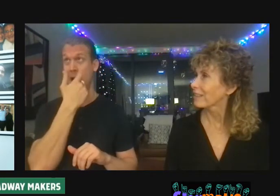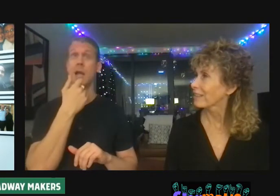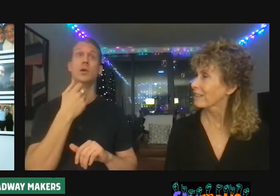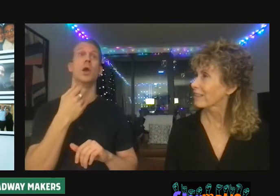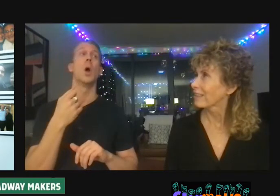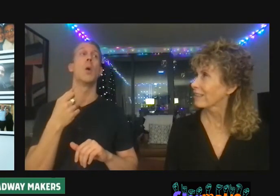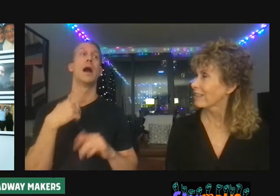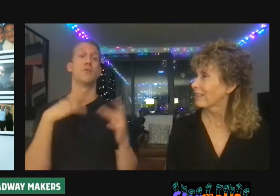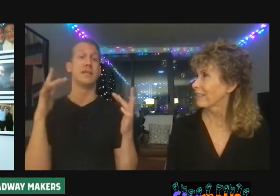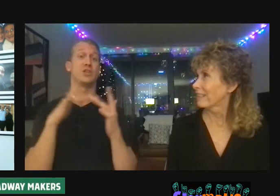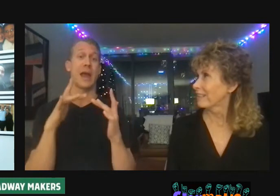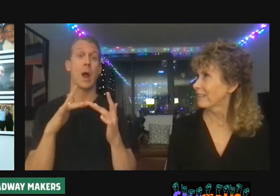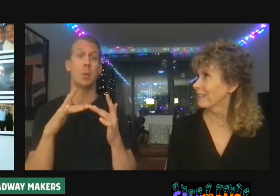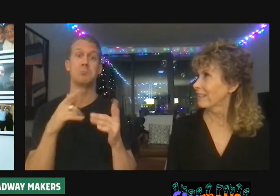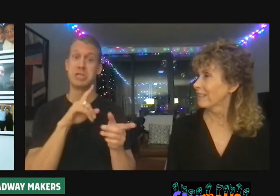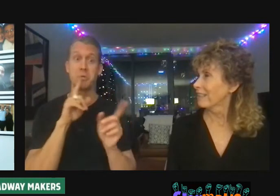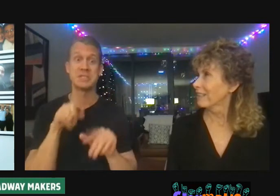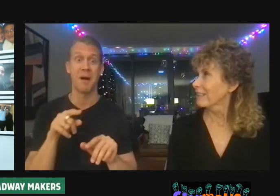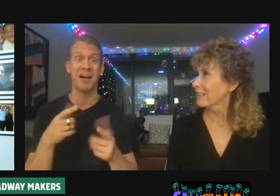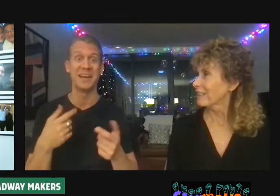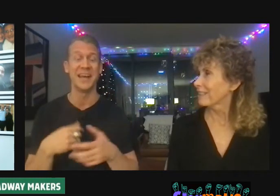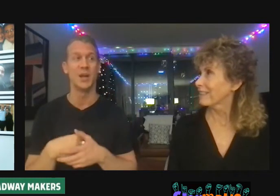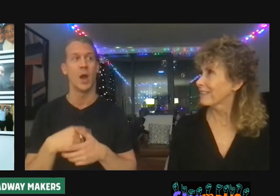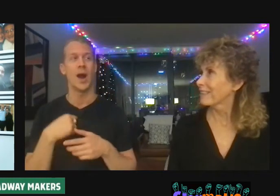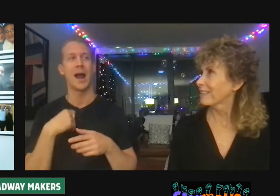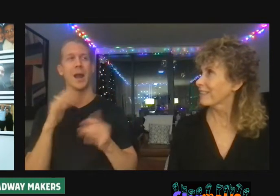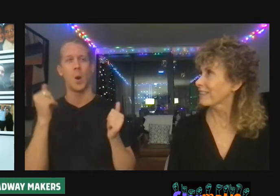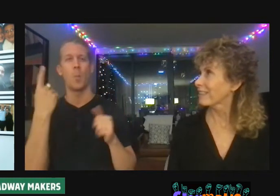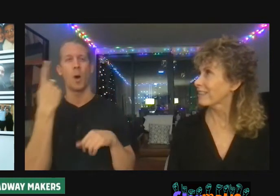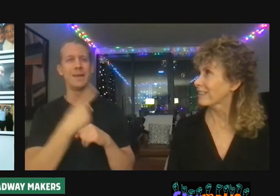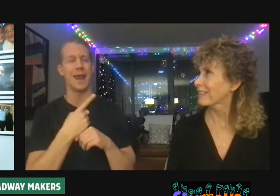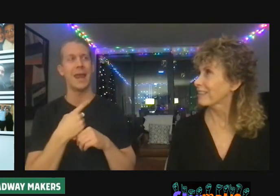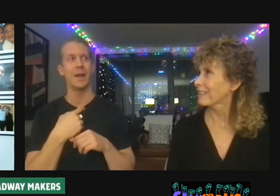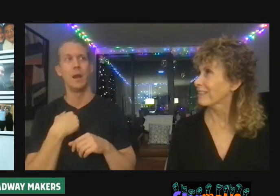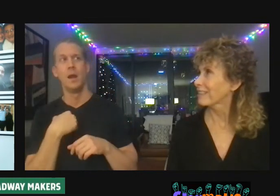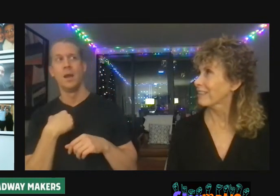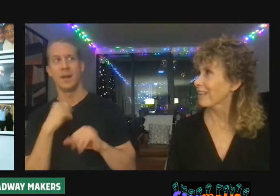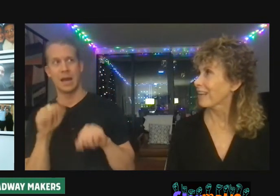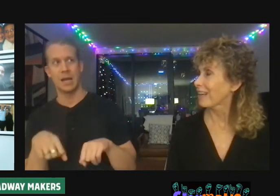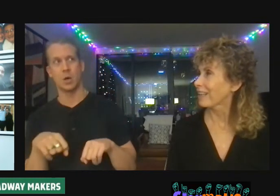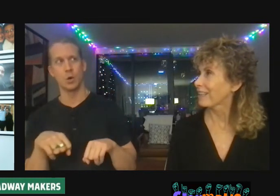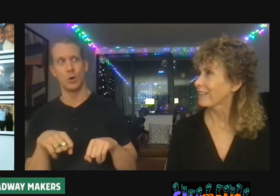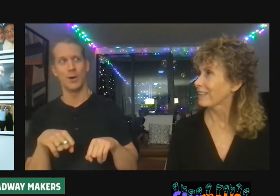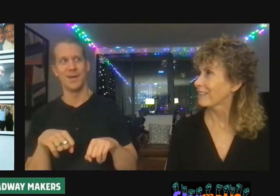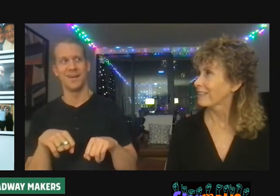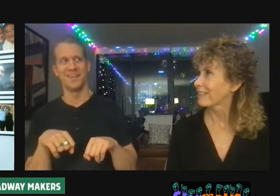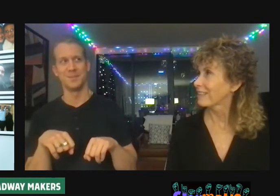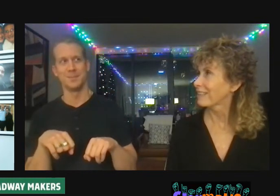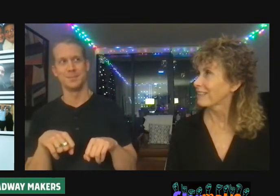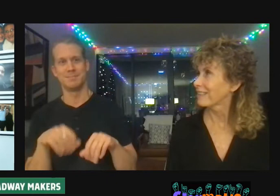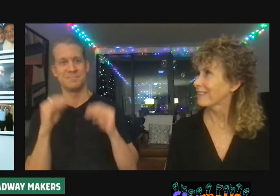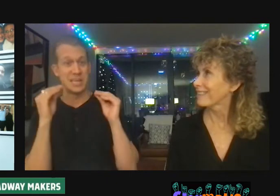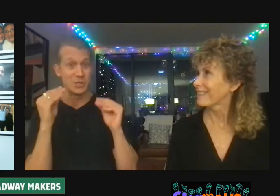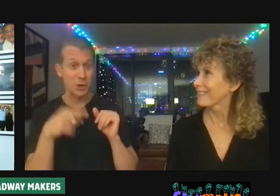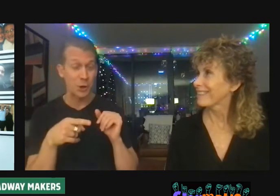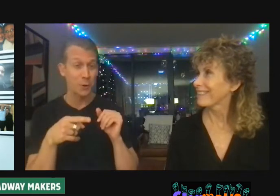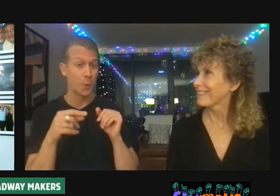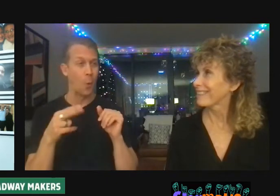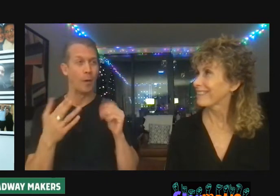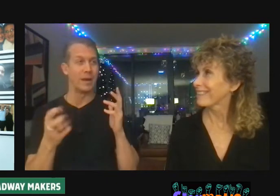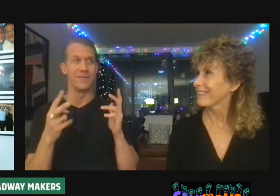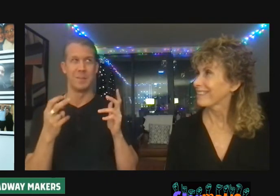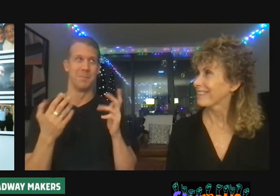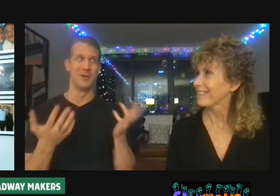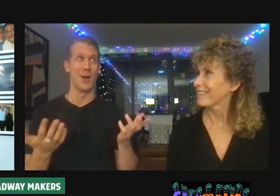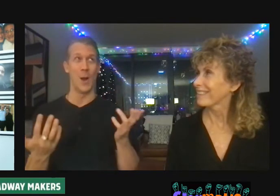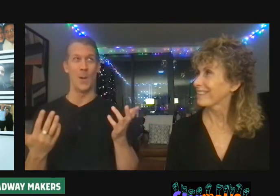Language. And, you know, I reached out, she responded, you know, I hope one day that I could teach her